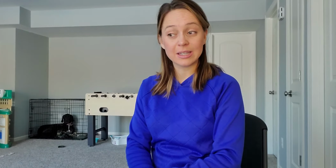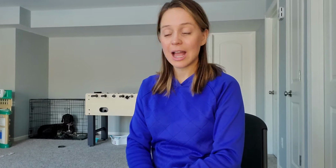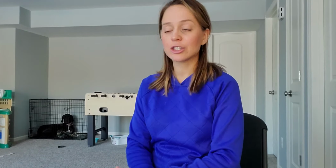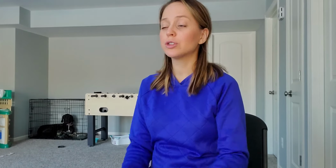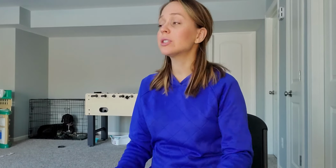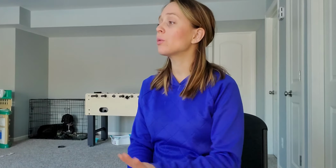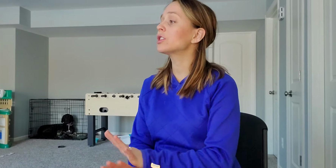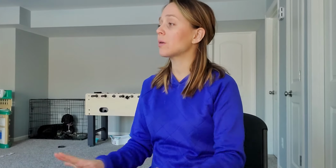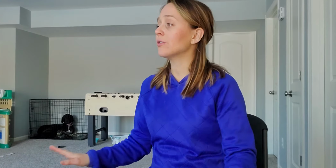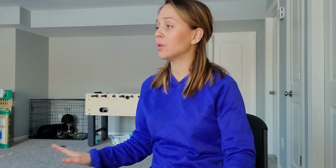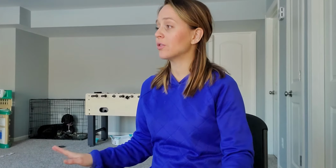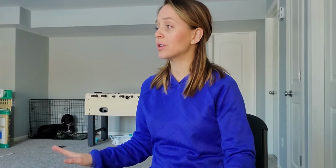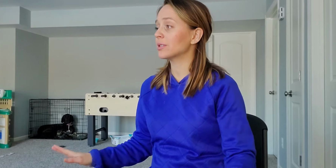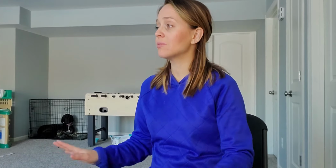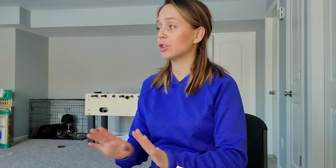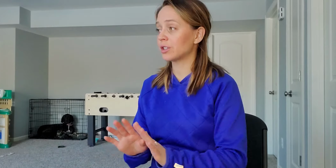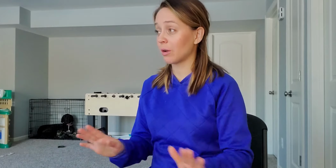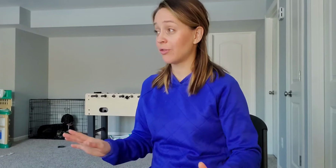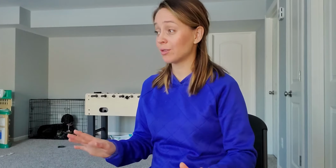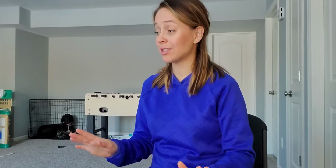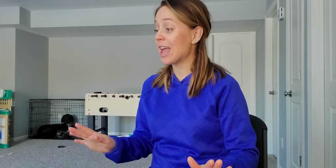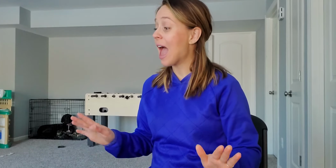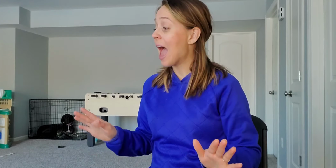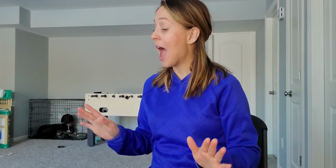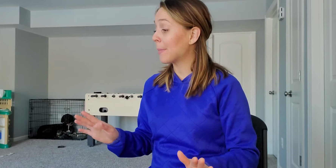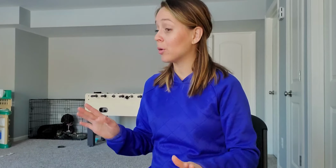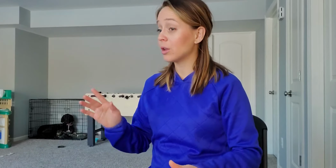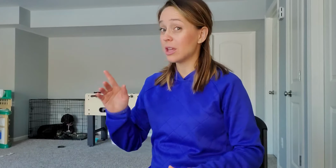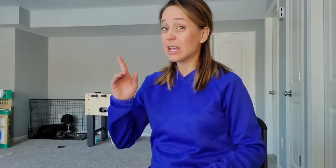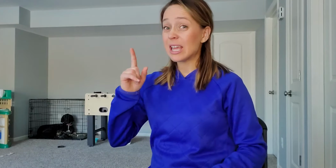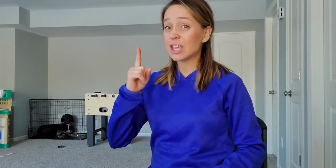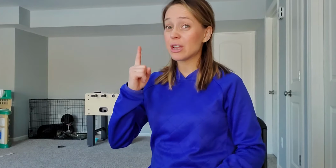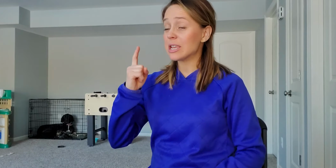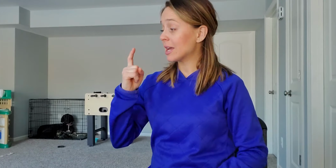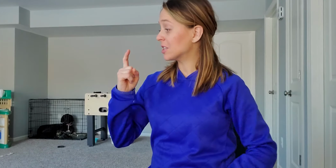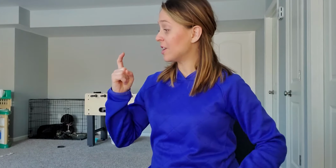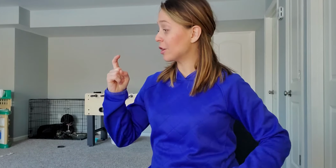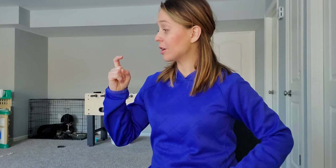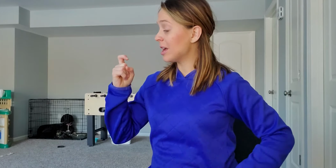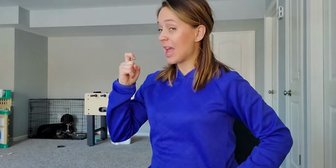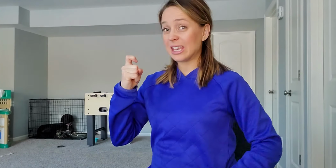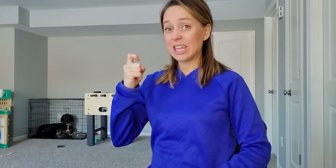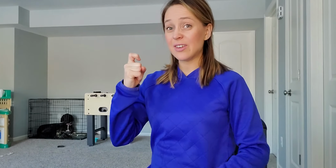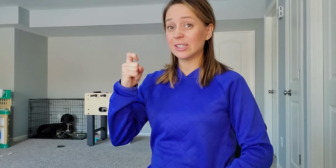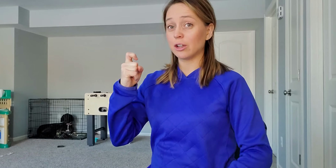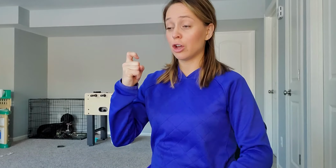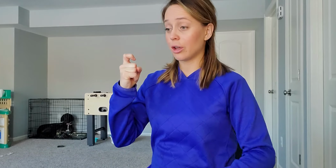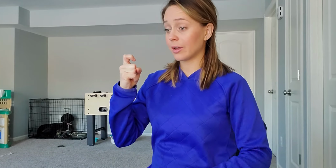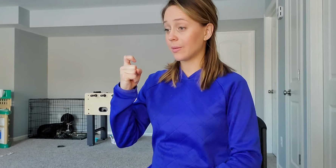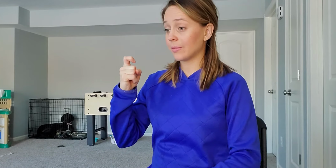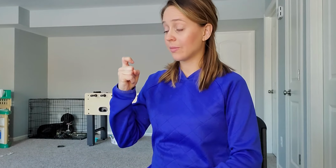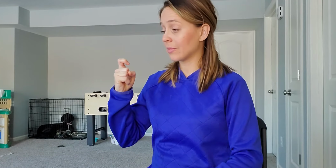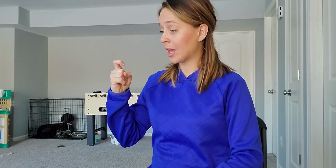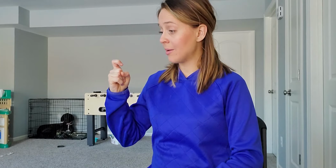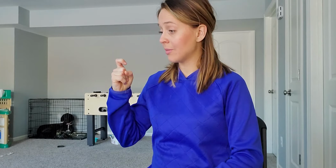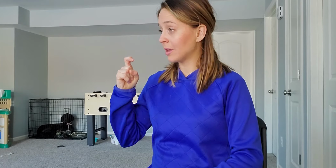Actually, we'll just start with the foods first. We'll just start with foods. Mom. Apple. Take your index finger and give it a little hook. Okay?